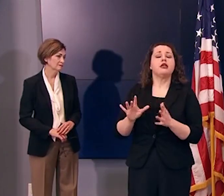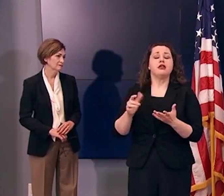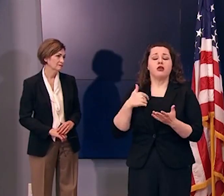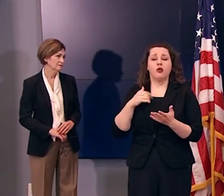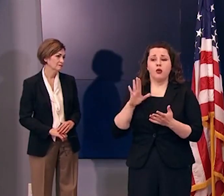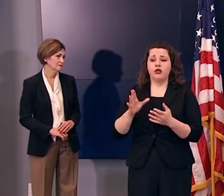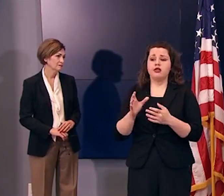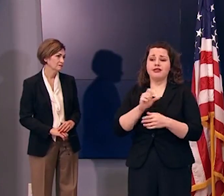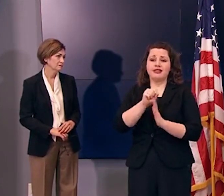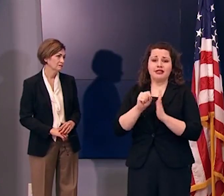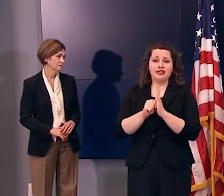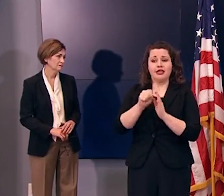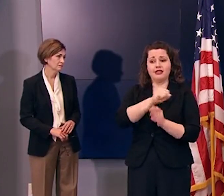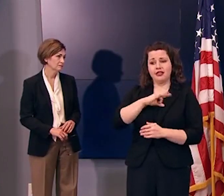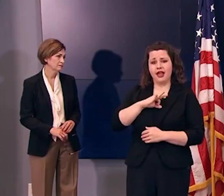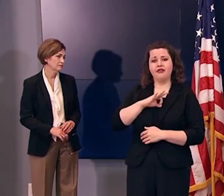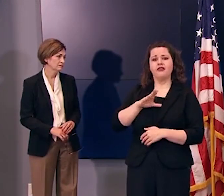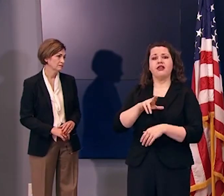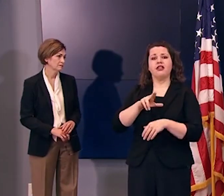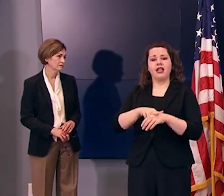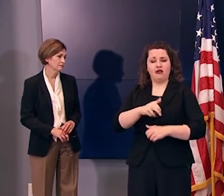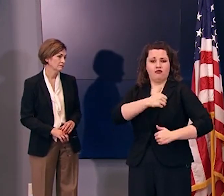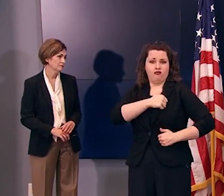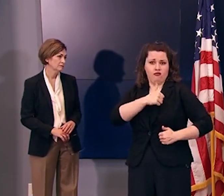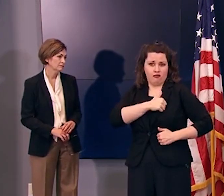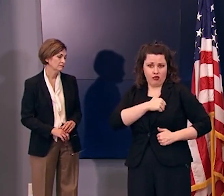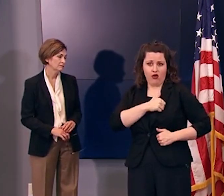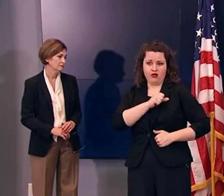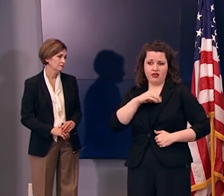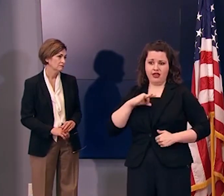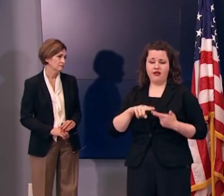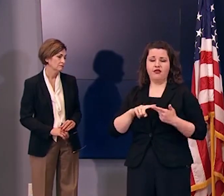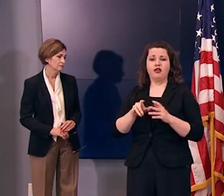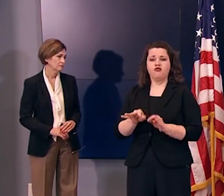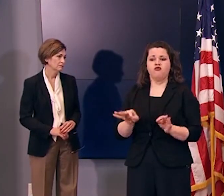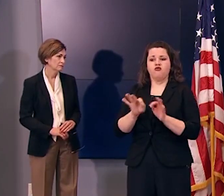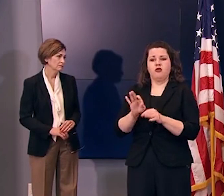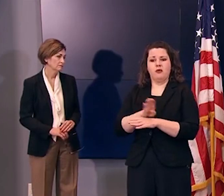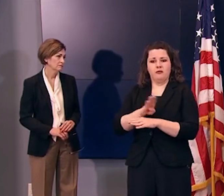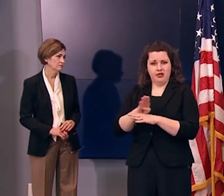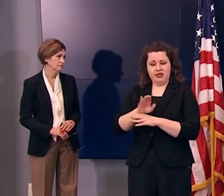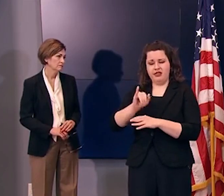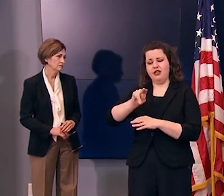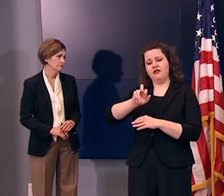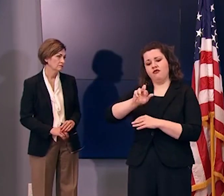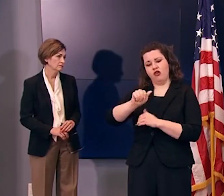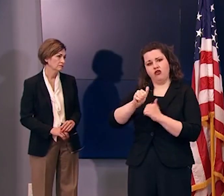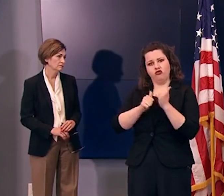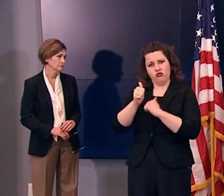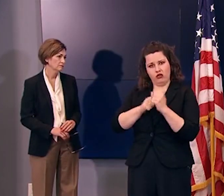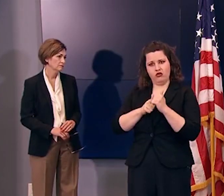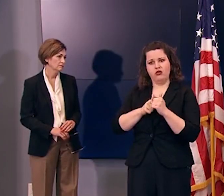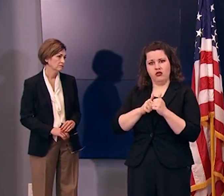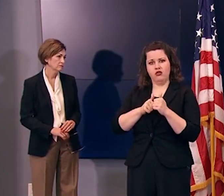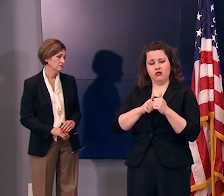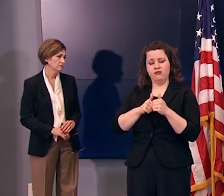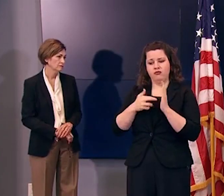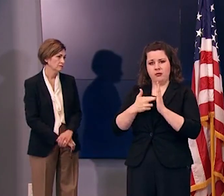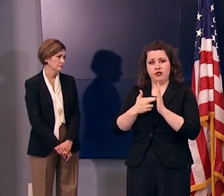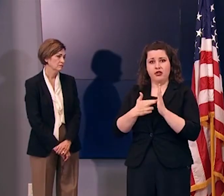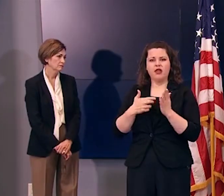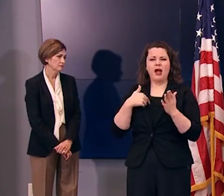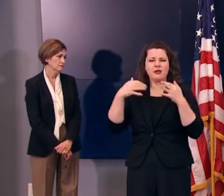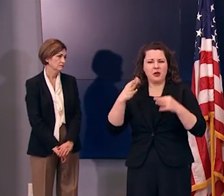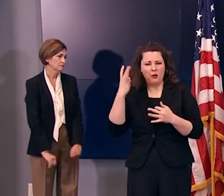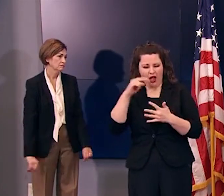state staff, National Guard staff, and critical business infrastructure representatives. I'm explaining these steps to you this morning because we